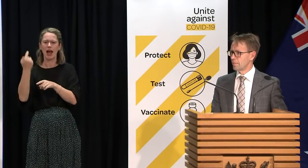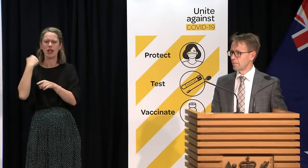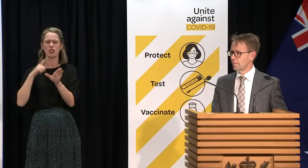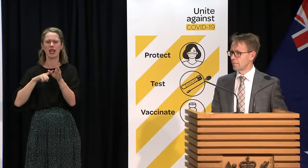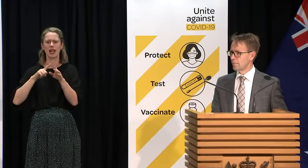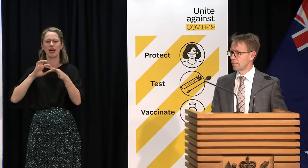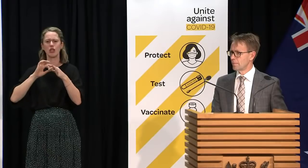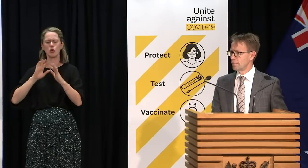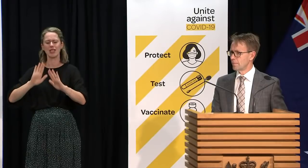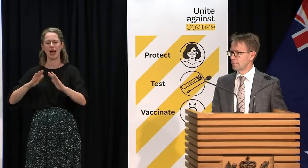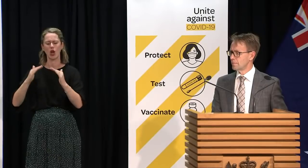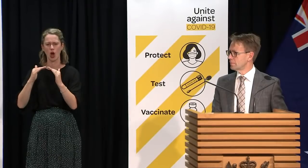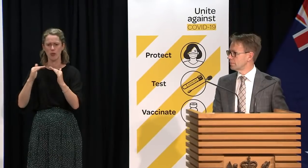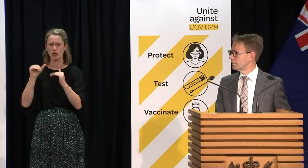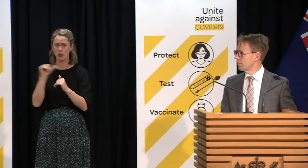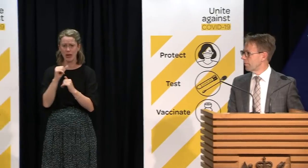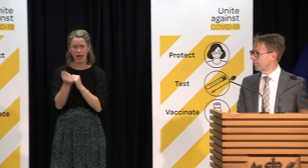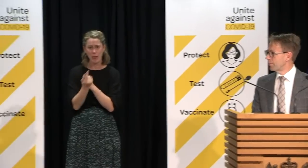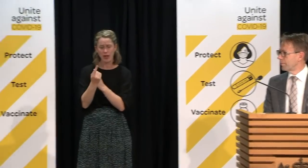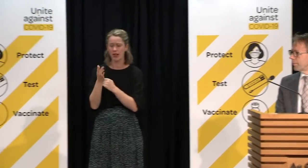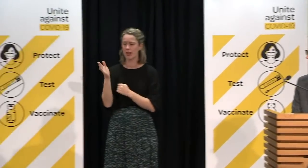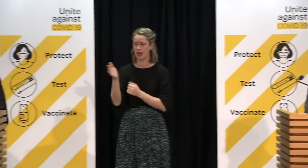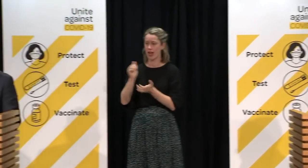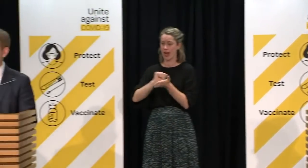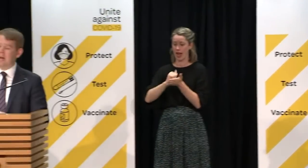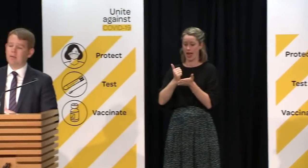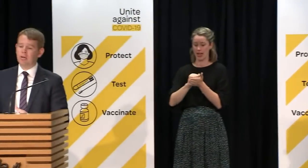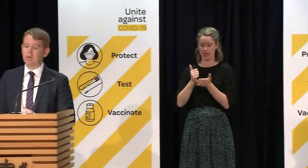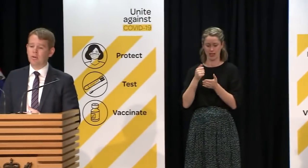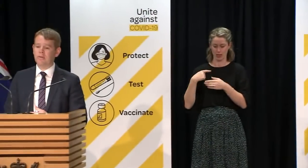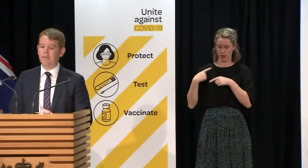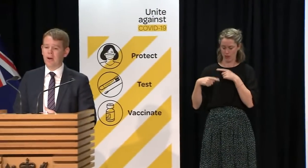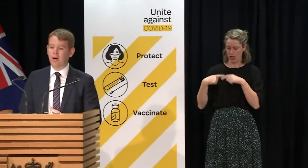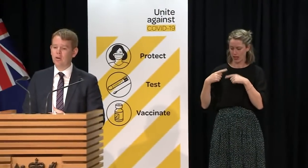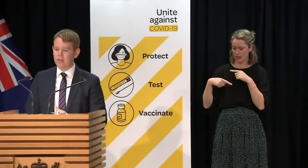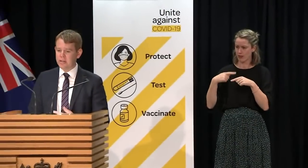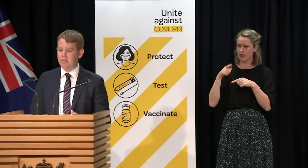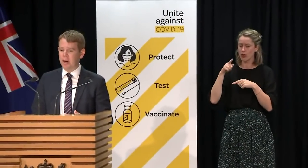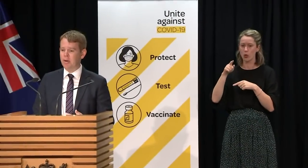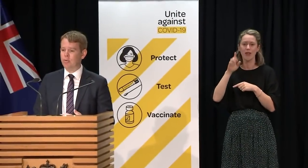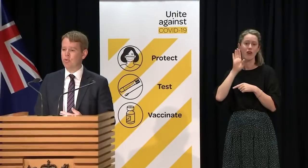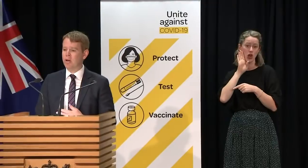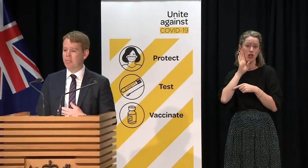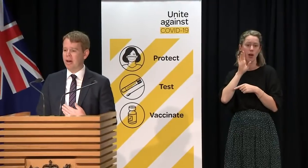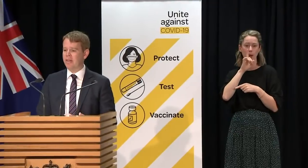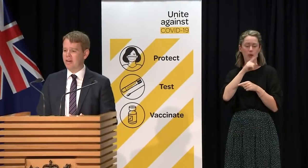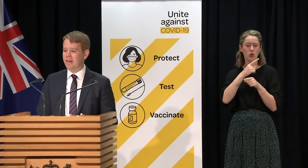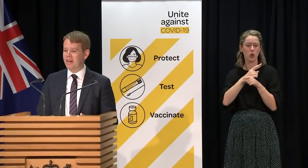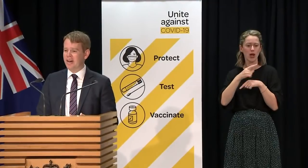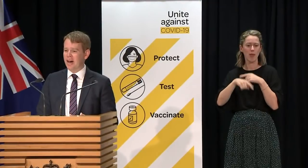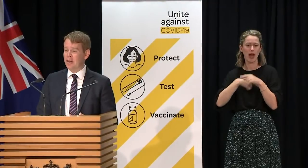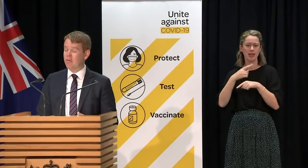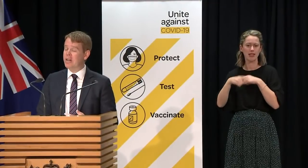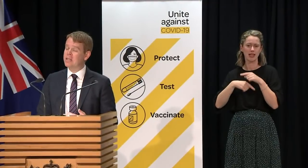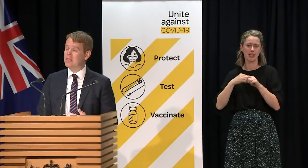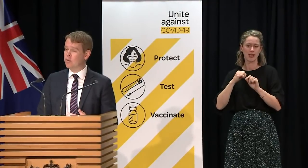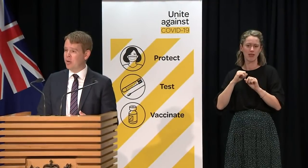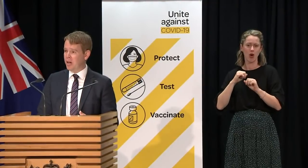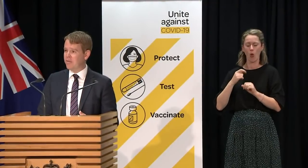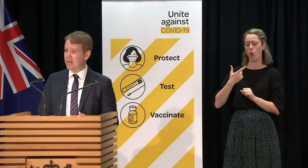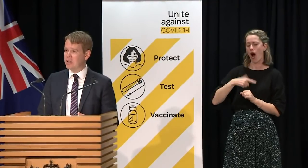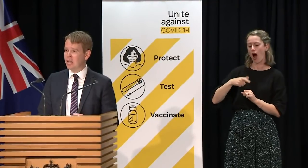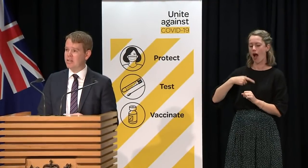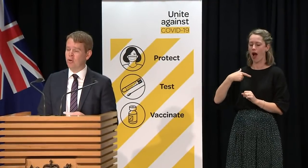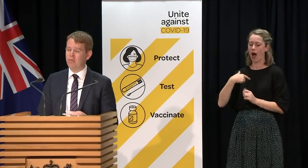around staying home and saving lives. So there is an ad campaign that's been running. You will have heard it, people talking about their reasons